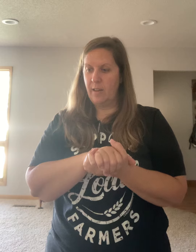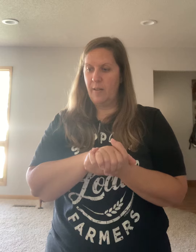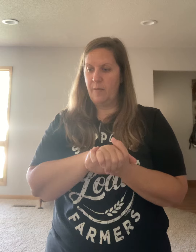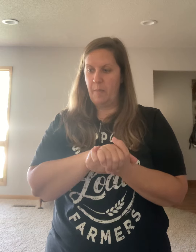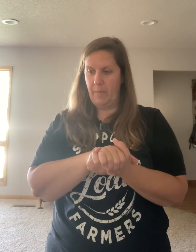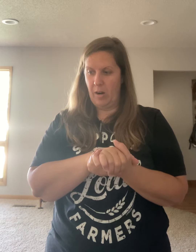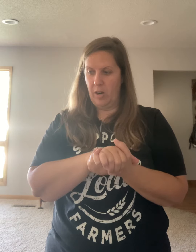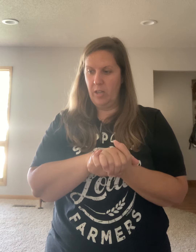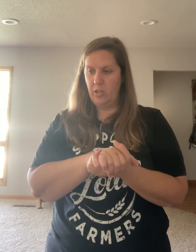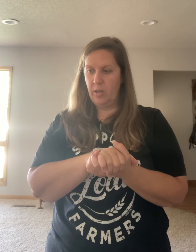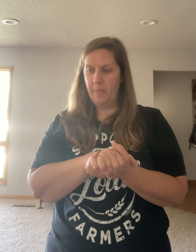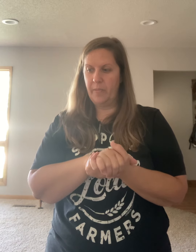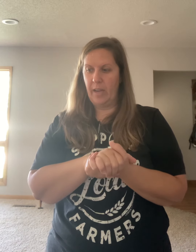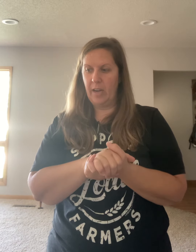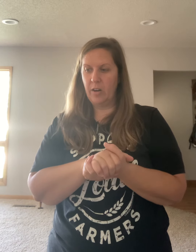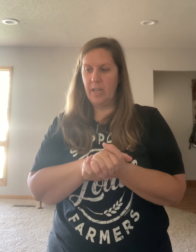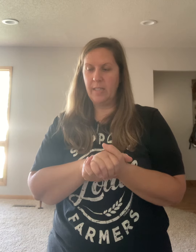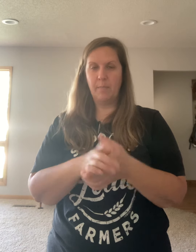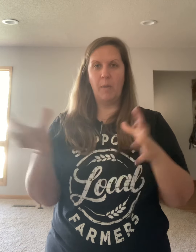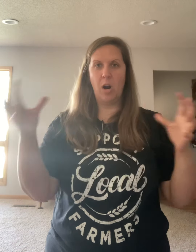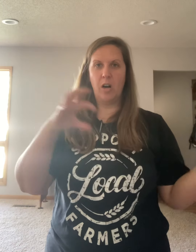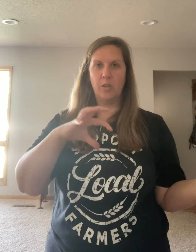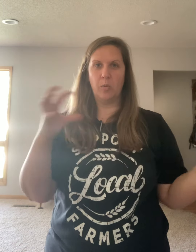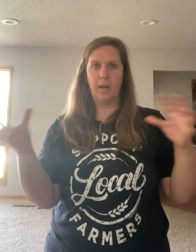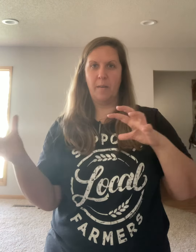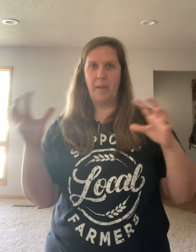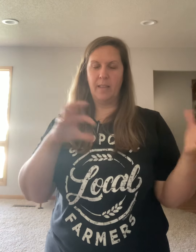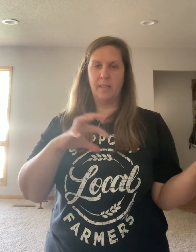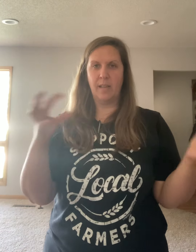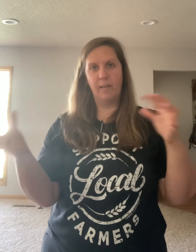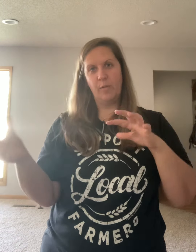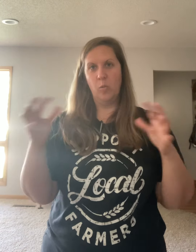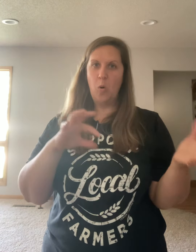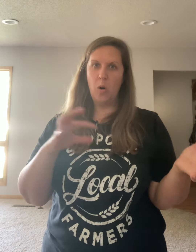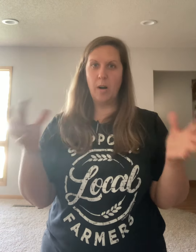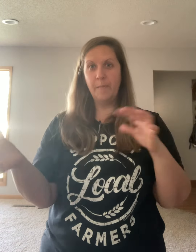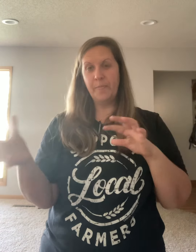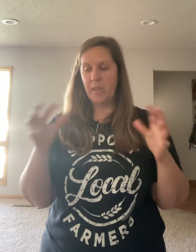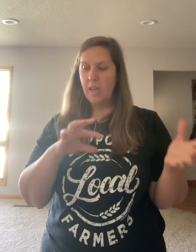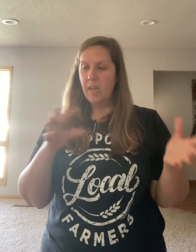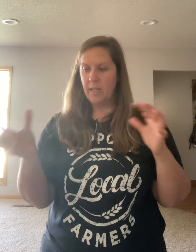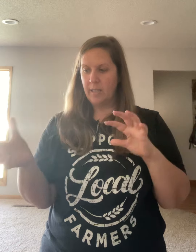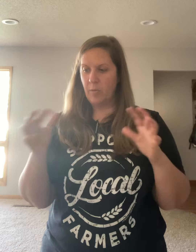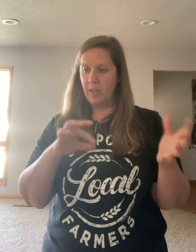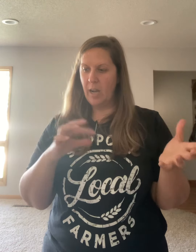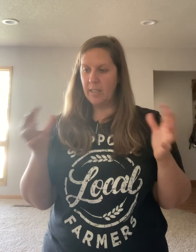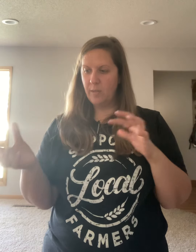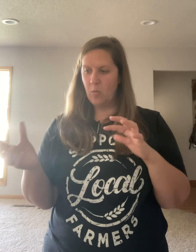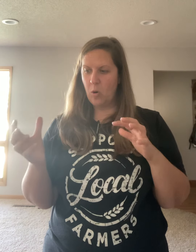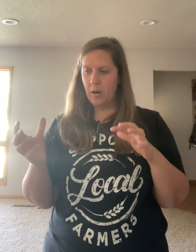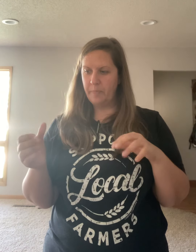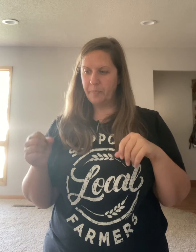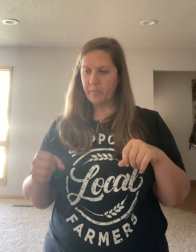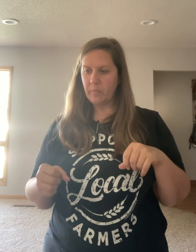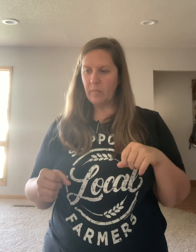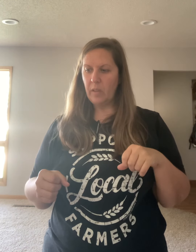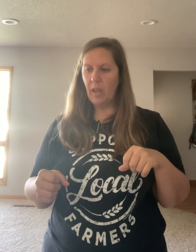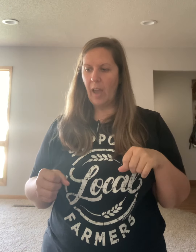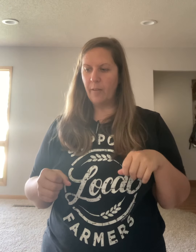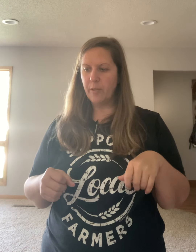of marriage. Aries, Mars, we're going to make the sign for war because they were the gods of war.